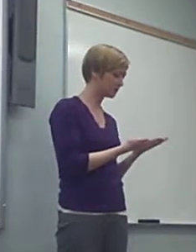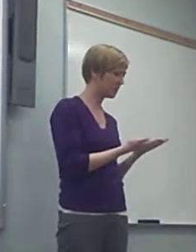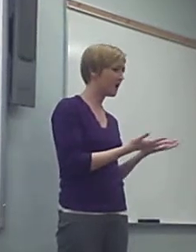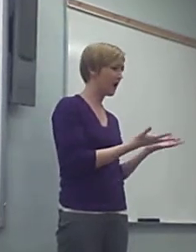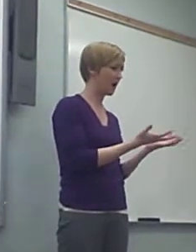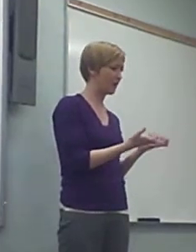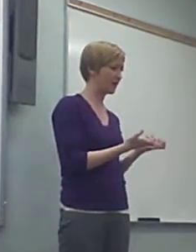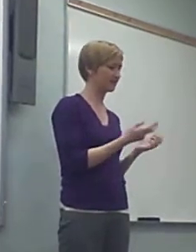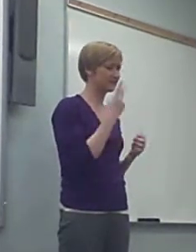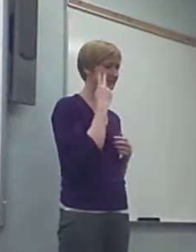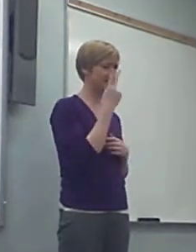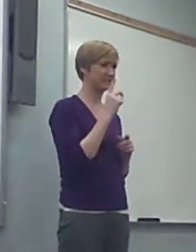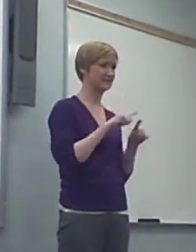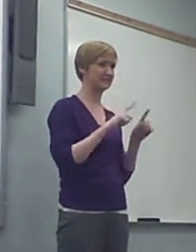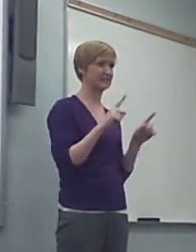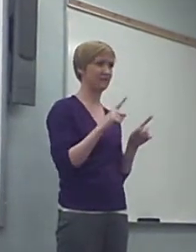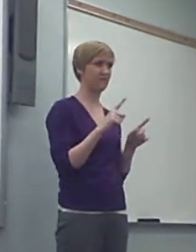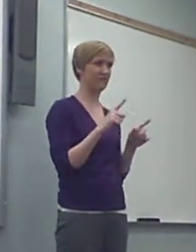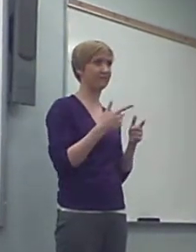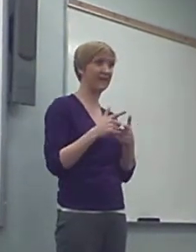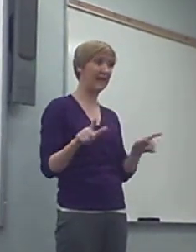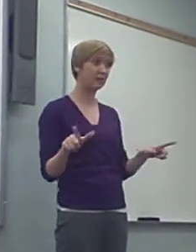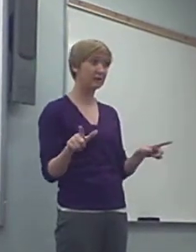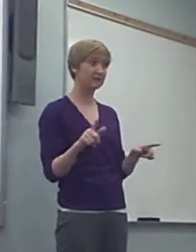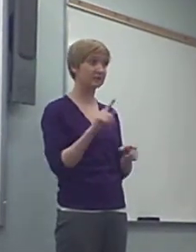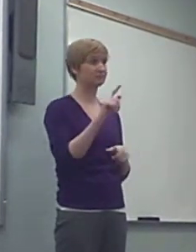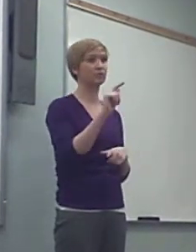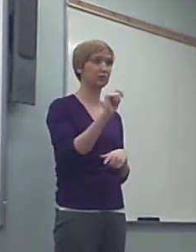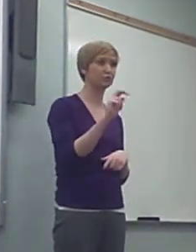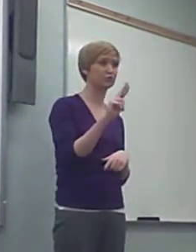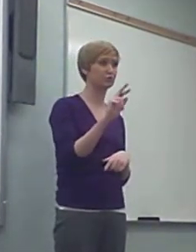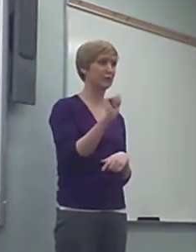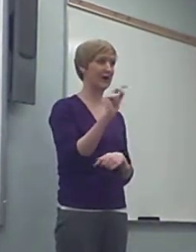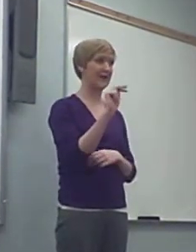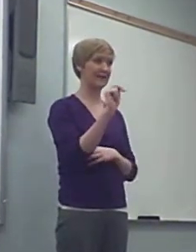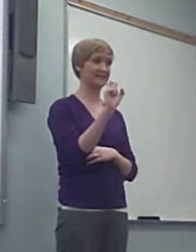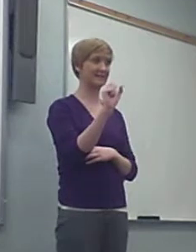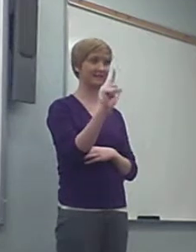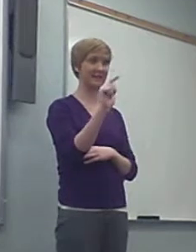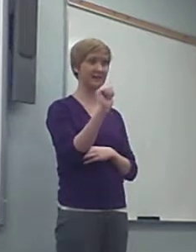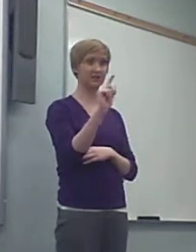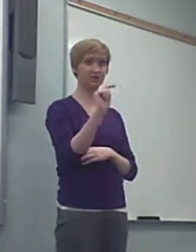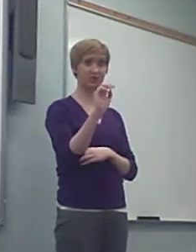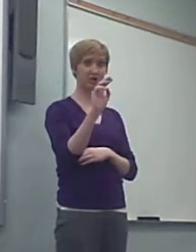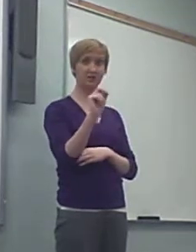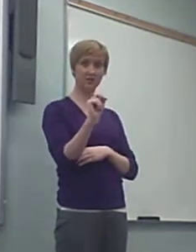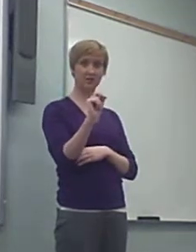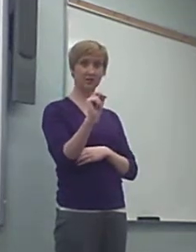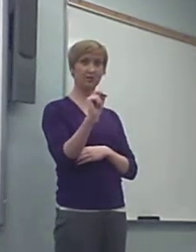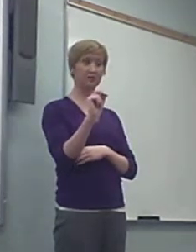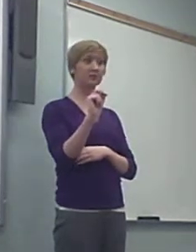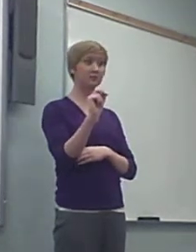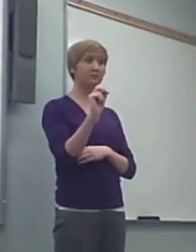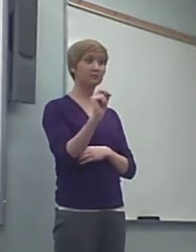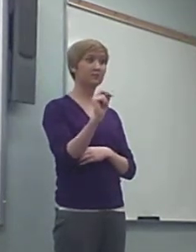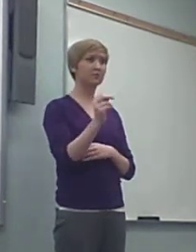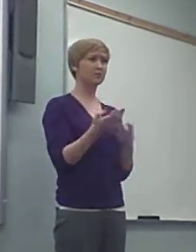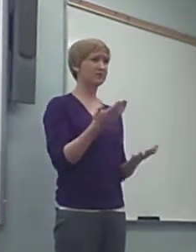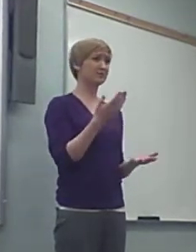translation to help me gain some introspect on what's going on, because sometimes just having a little switch in words can help